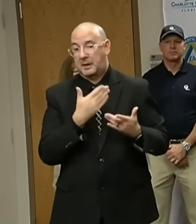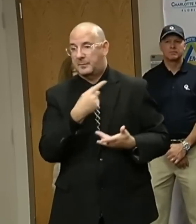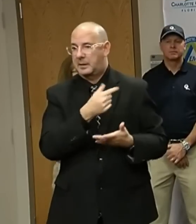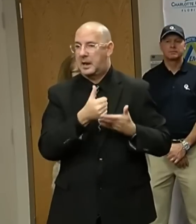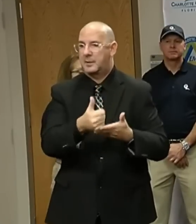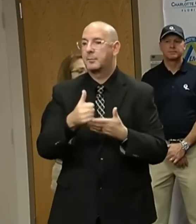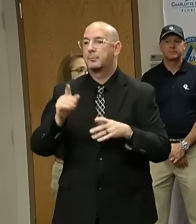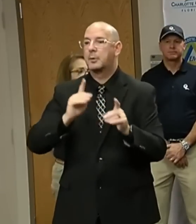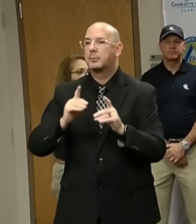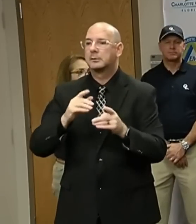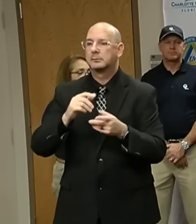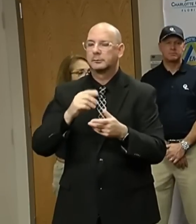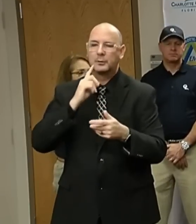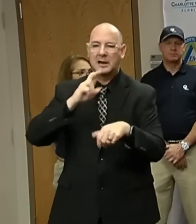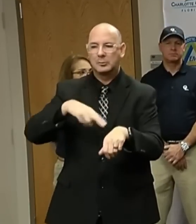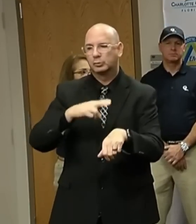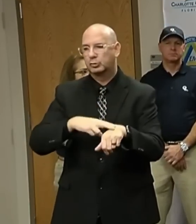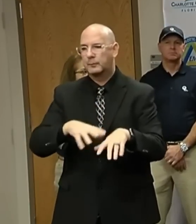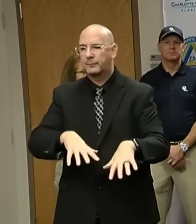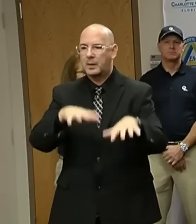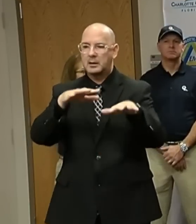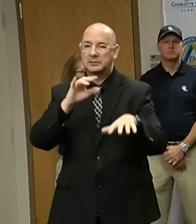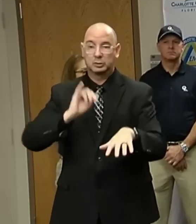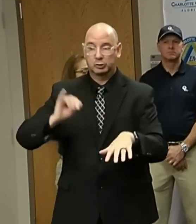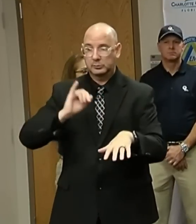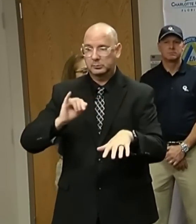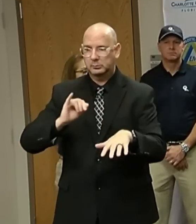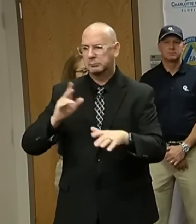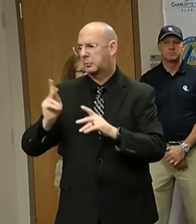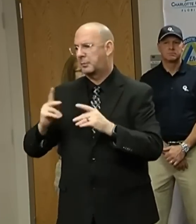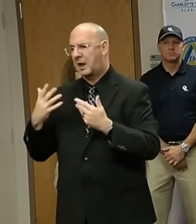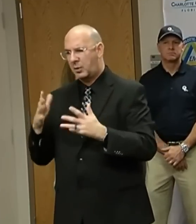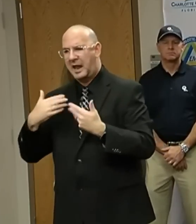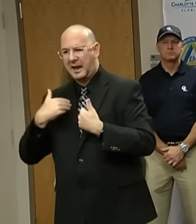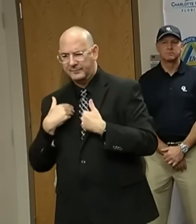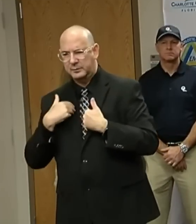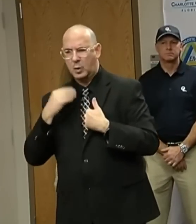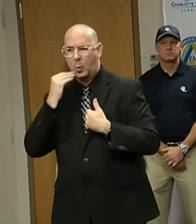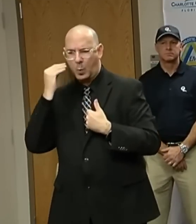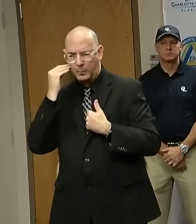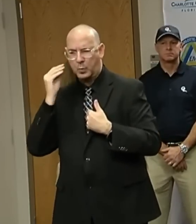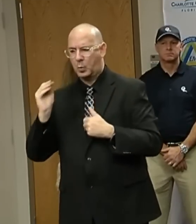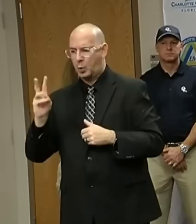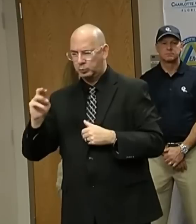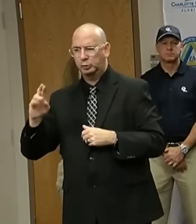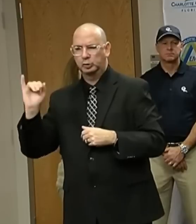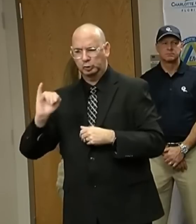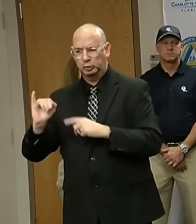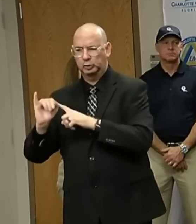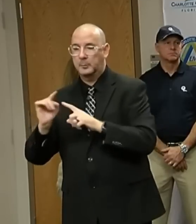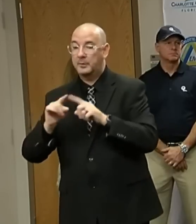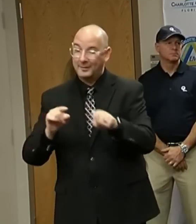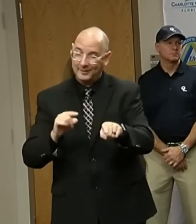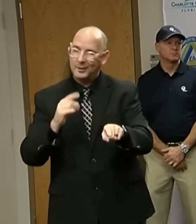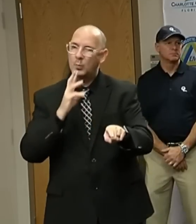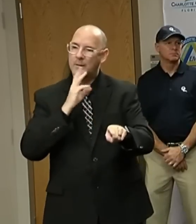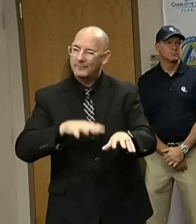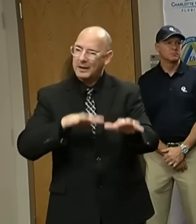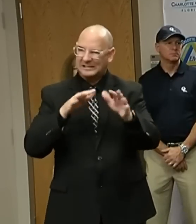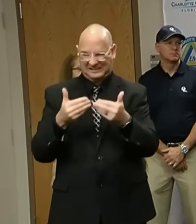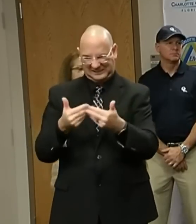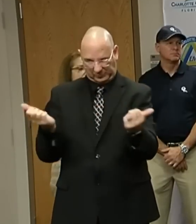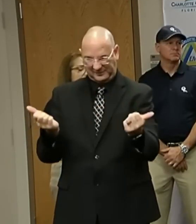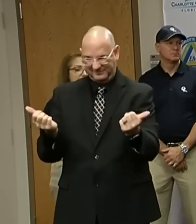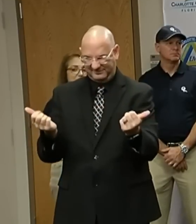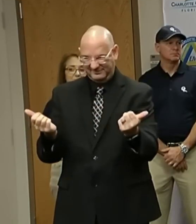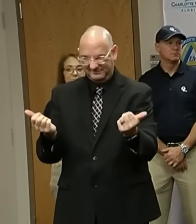homeowners policy. Many people have both. But I think the issue is that some people live in areas where they're told you don't need flood, and so they don't do it.